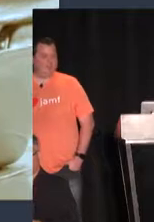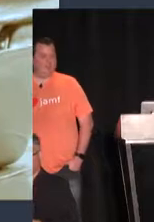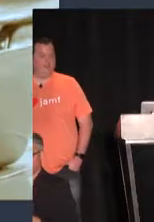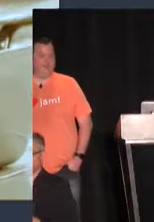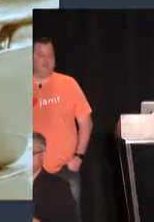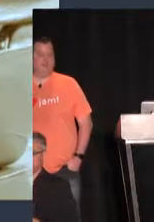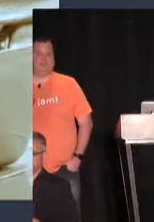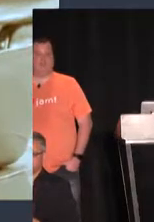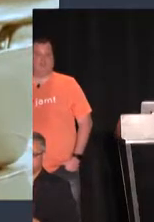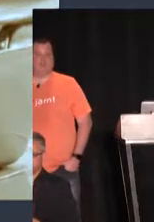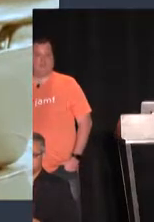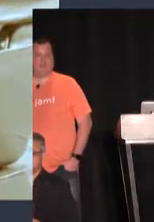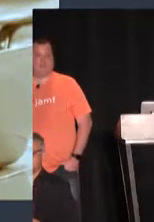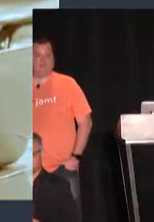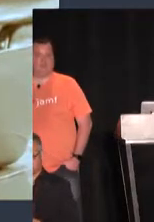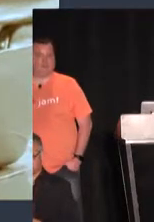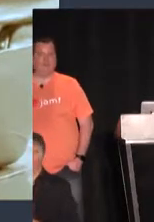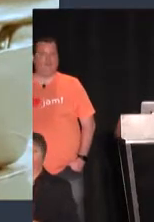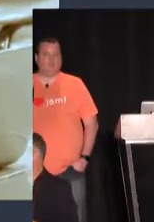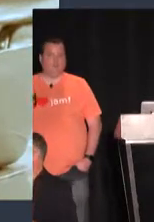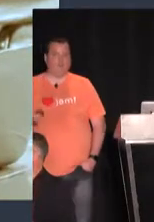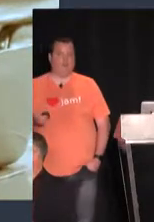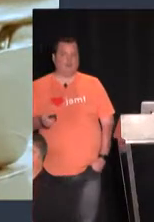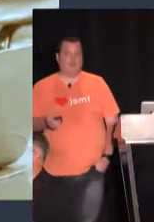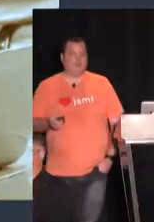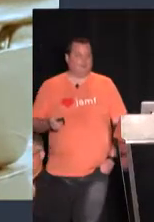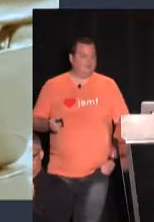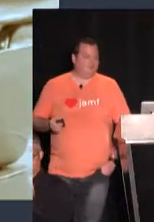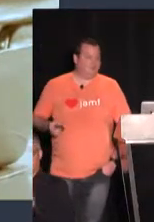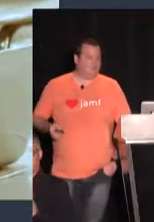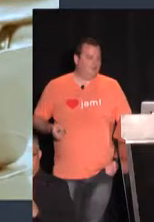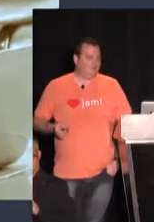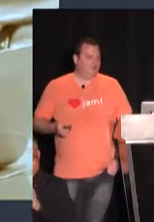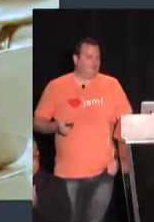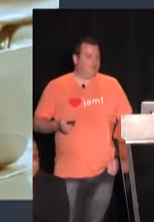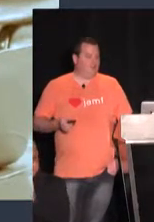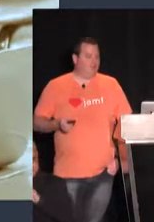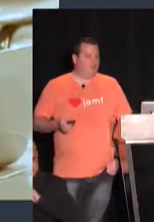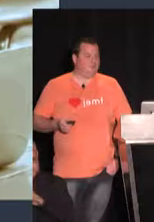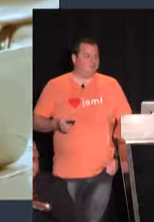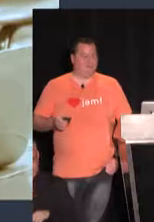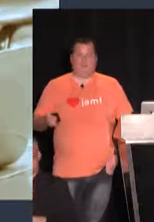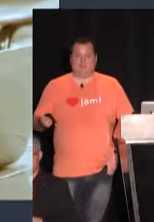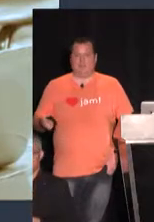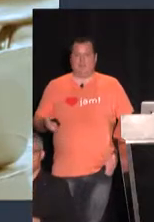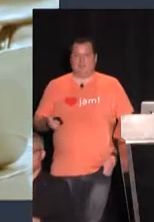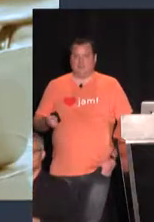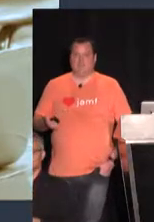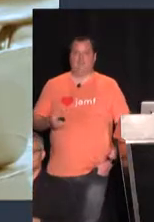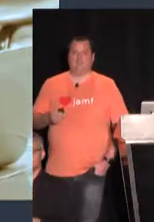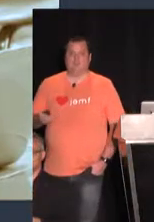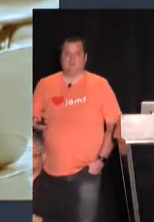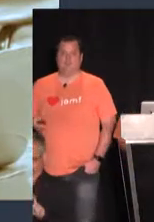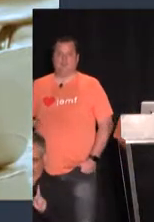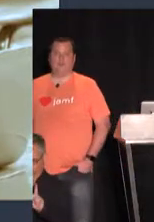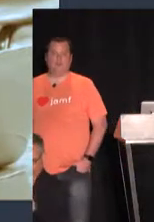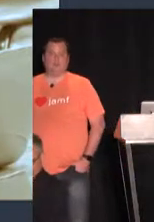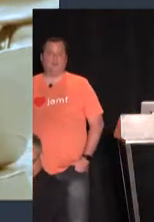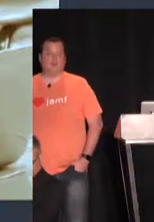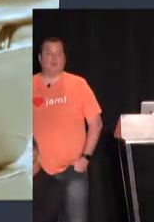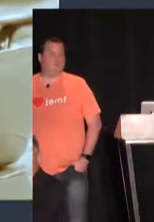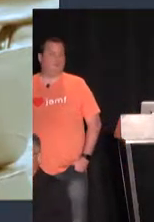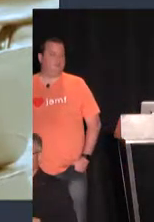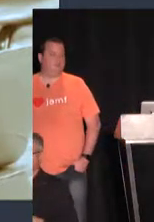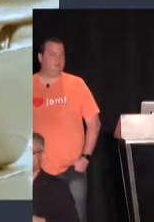So again, the directions were tailored for their school. Their tech coach took care of those. And the devices, again, are assigned to students, so we know who